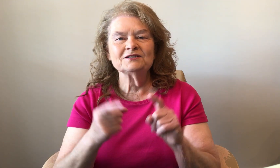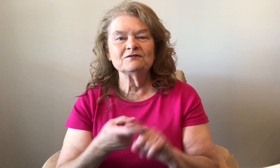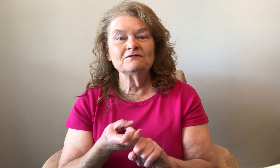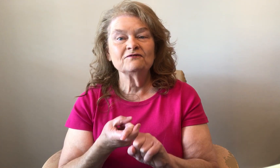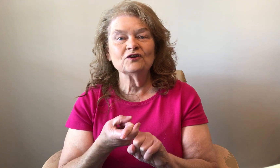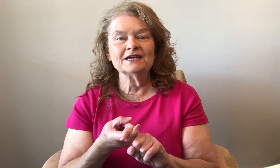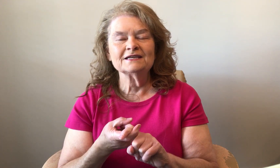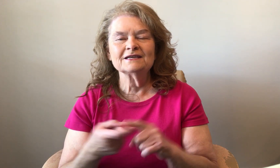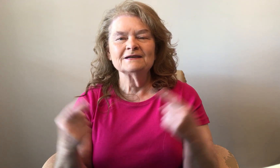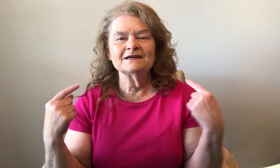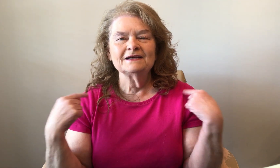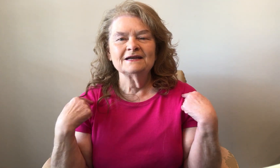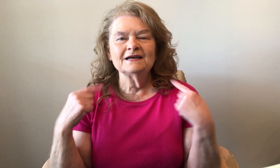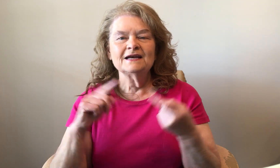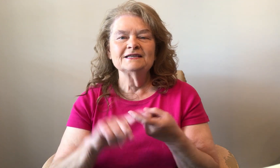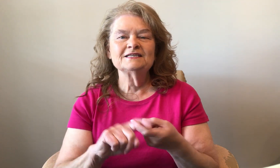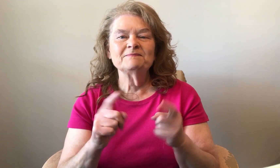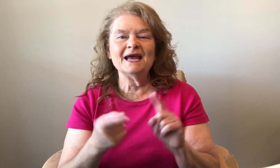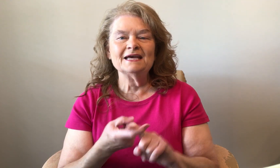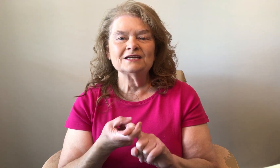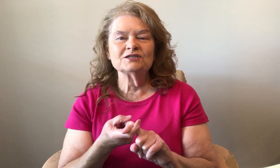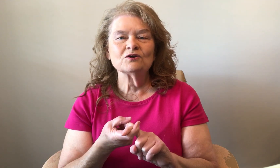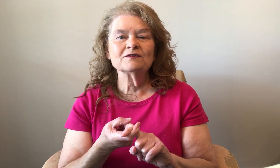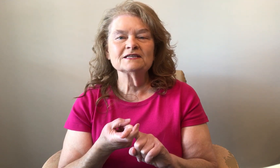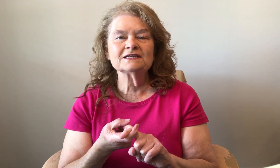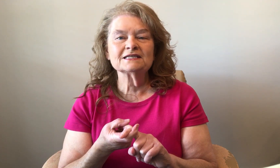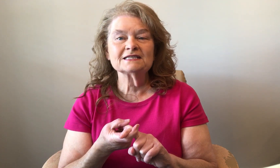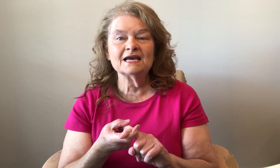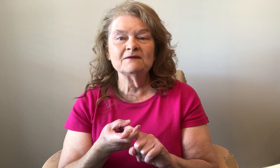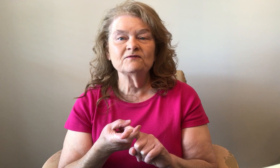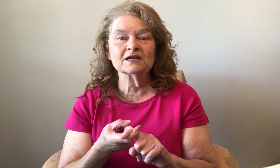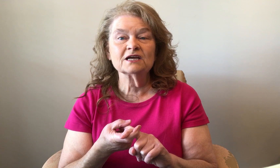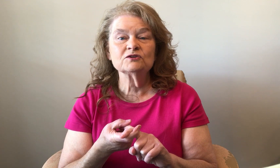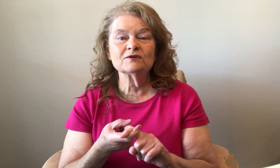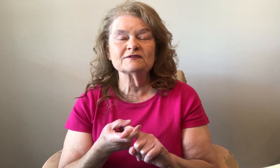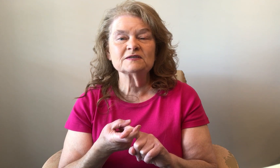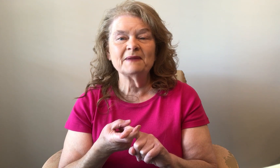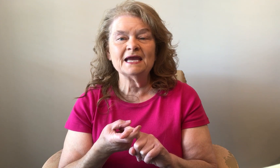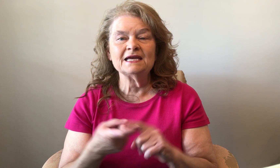do friend. Spanish, or this is the same for the country of Spain.